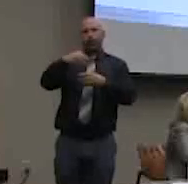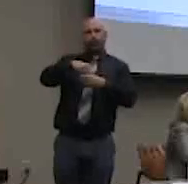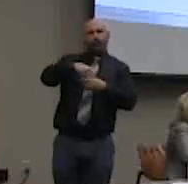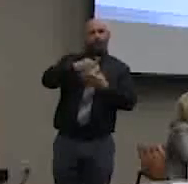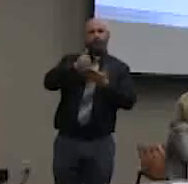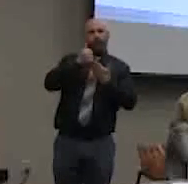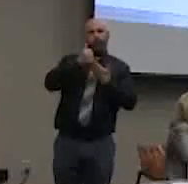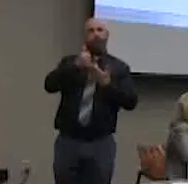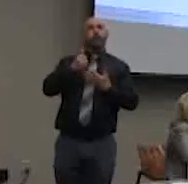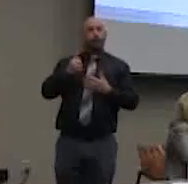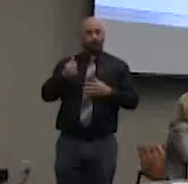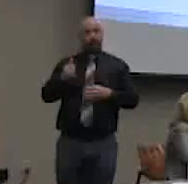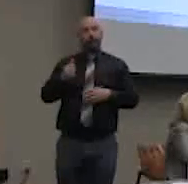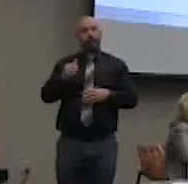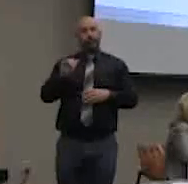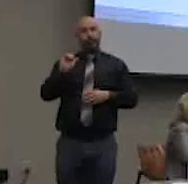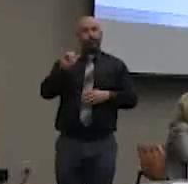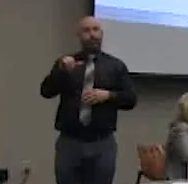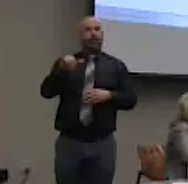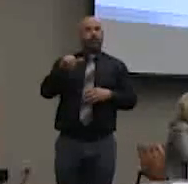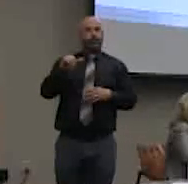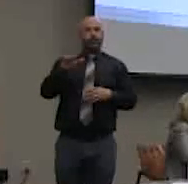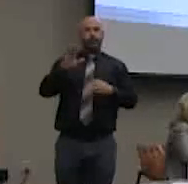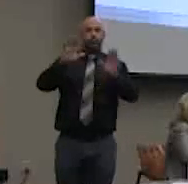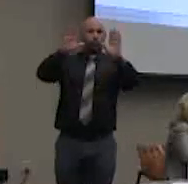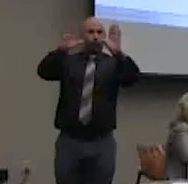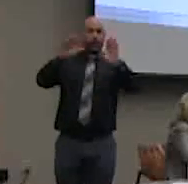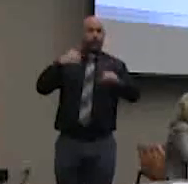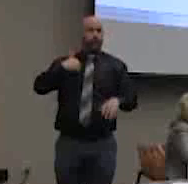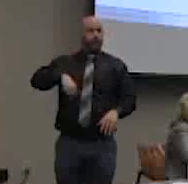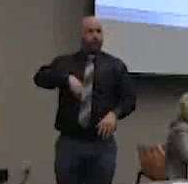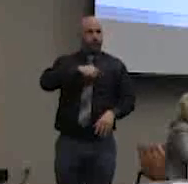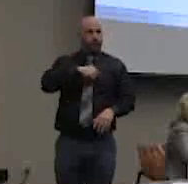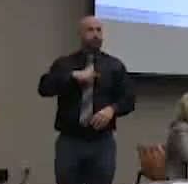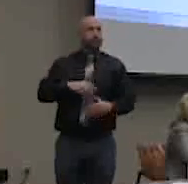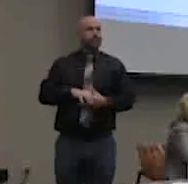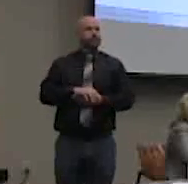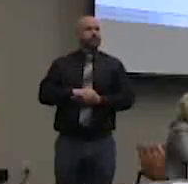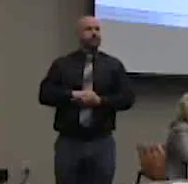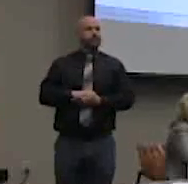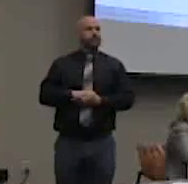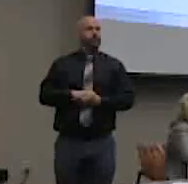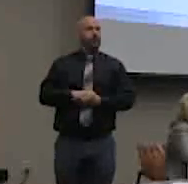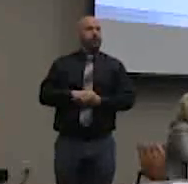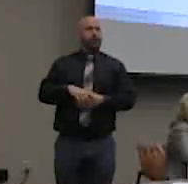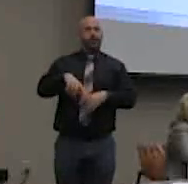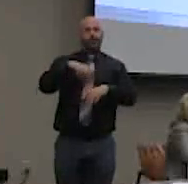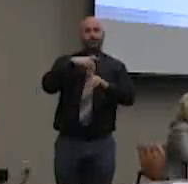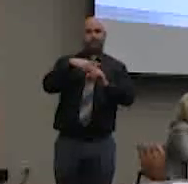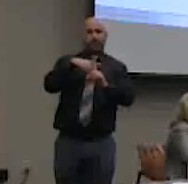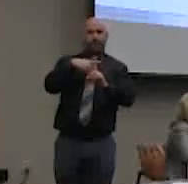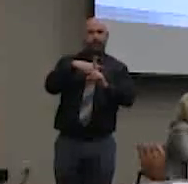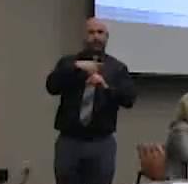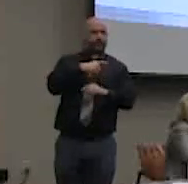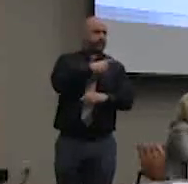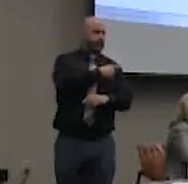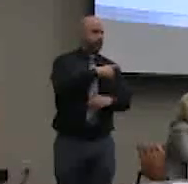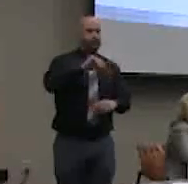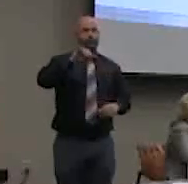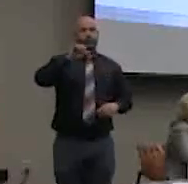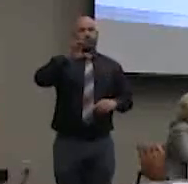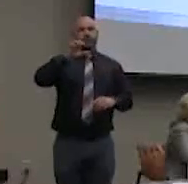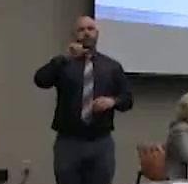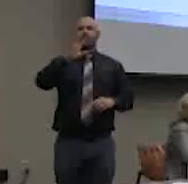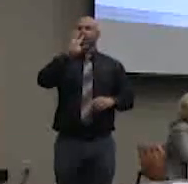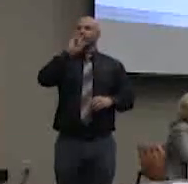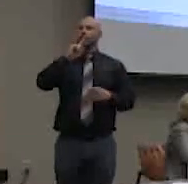that's been very great for us. And the good thing is that, you know, Jessica talked about resources that